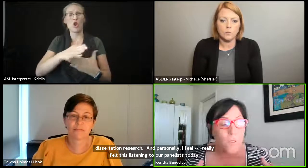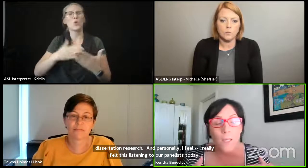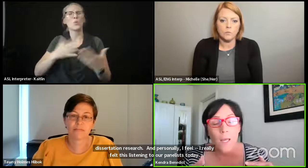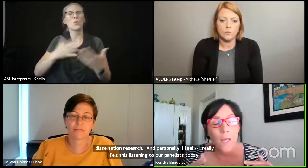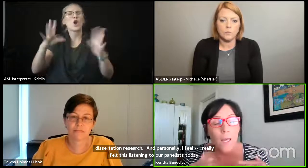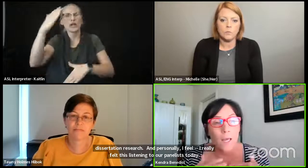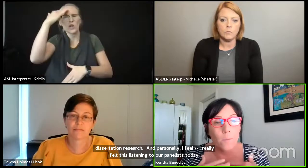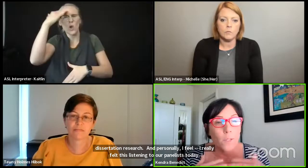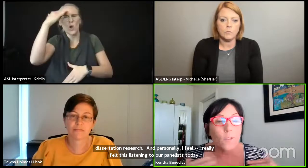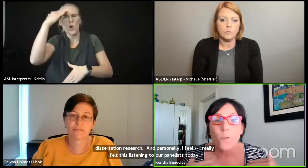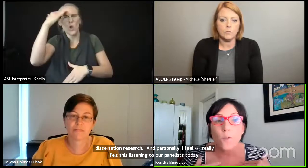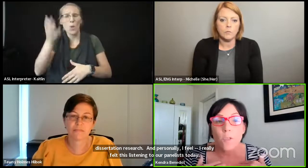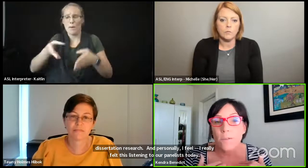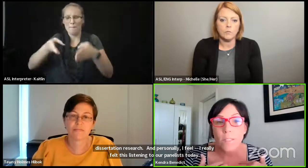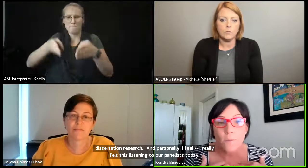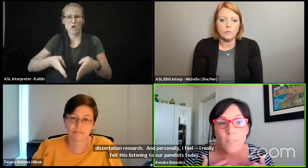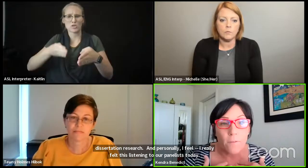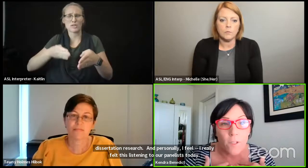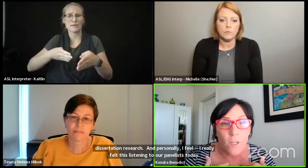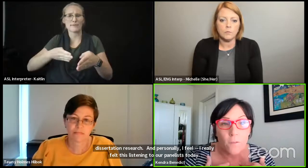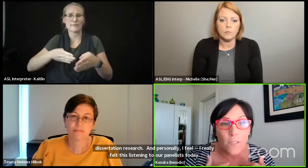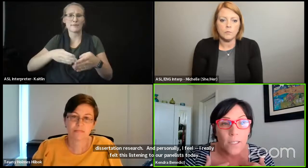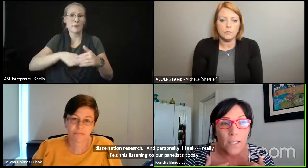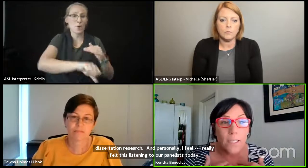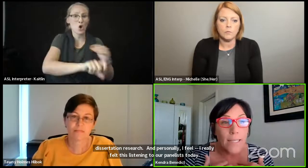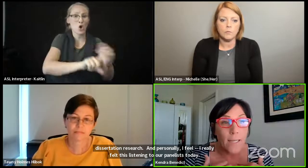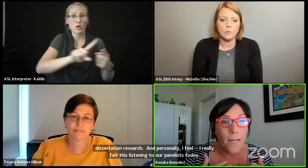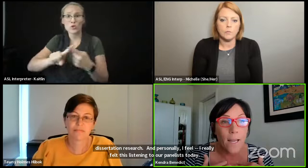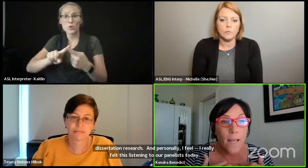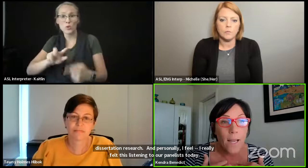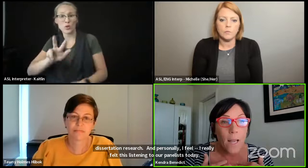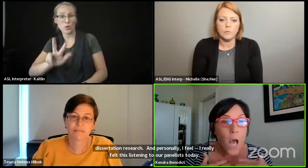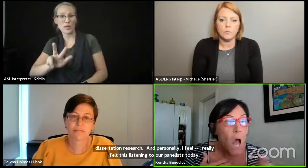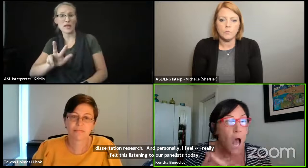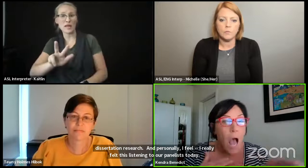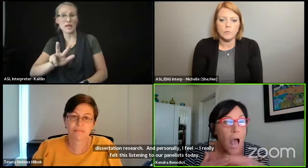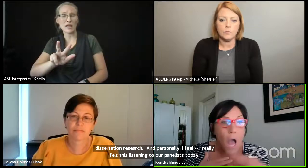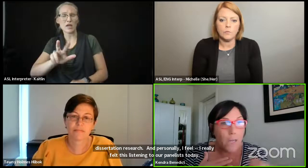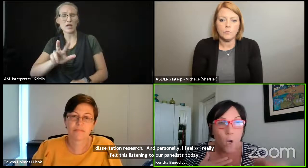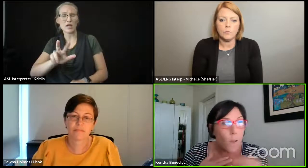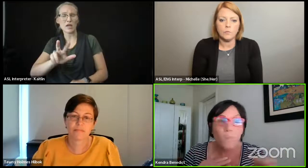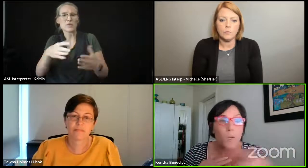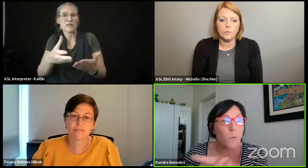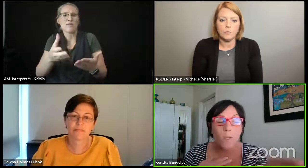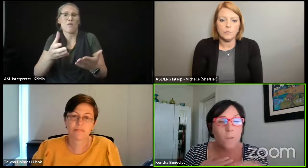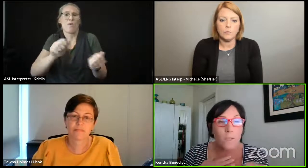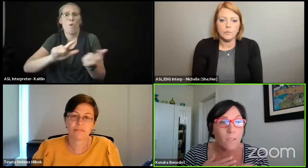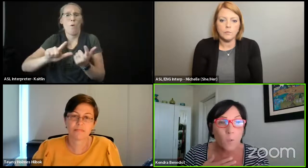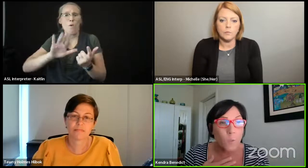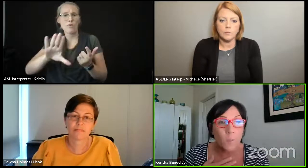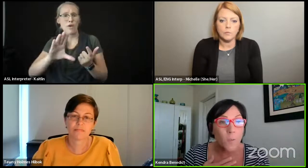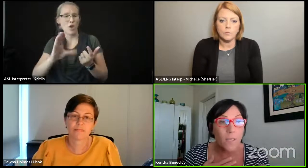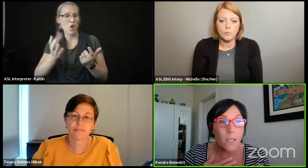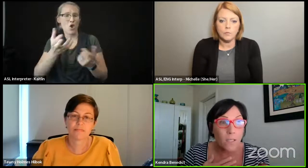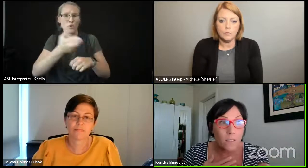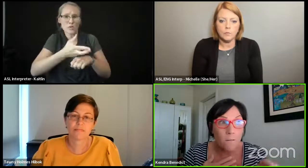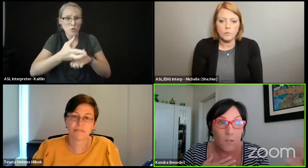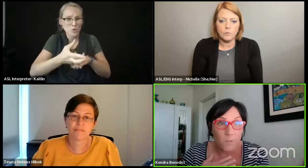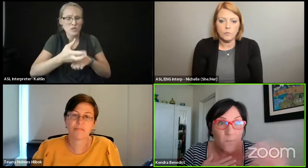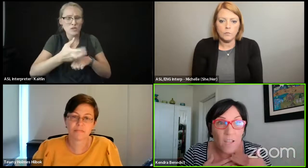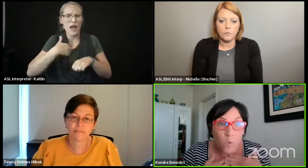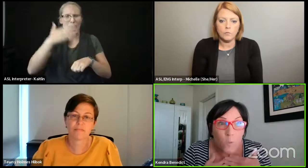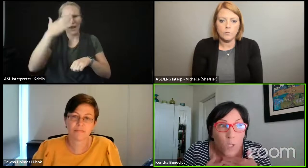birth to 3 and preschool services for deaf and hard of hearing in the state, I know every one of those things those people said